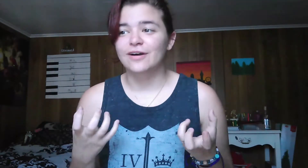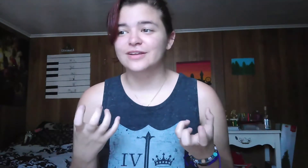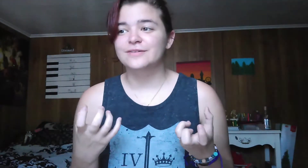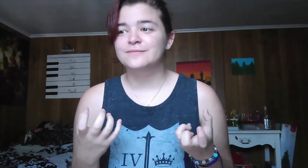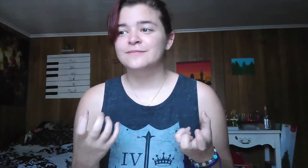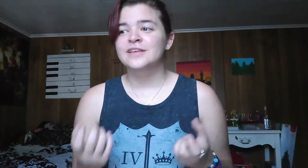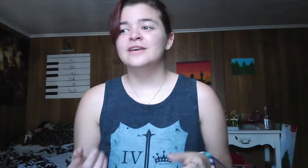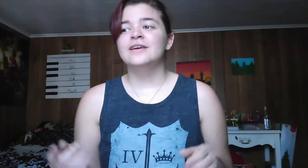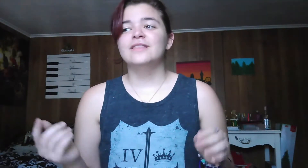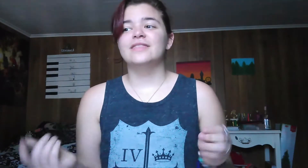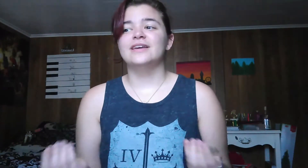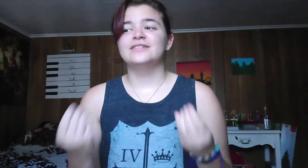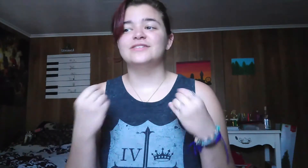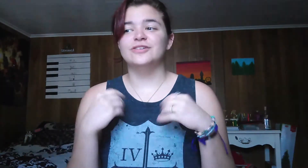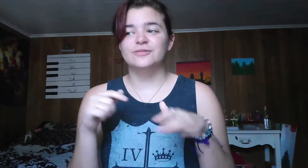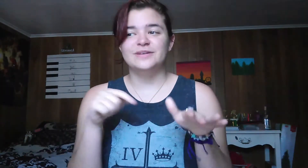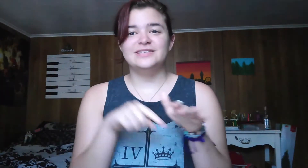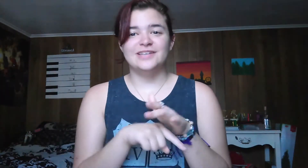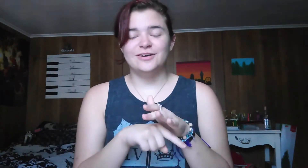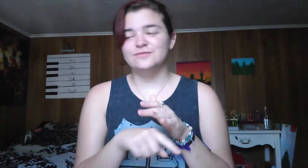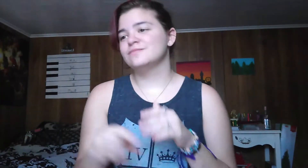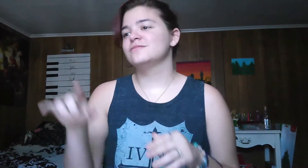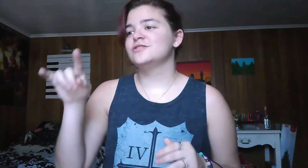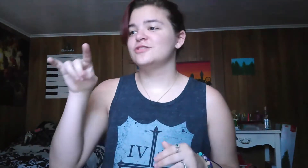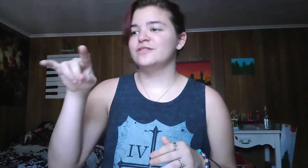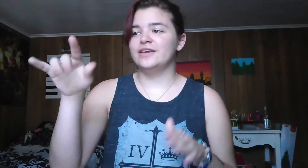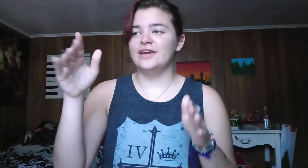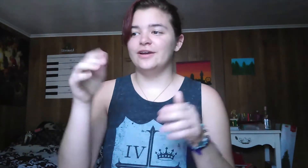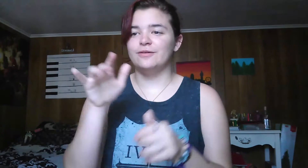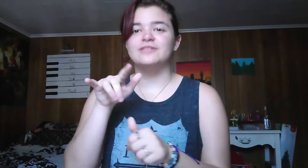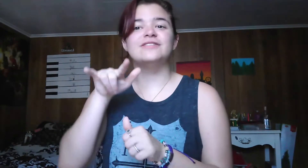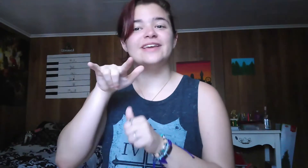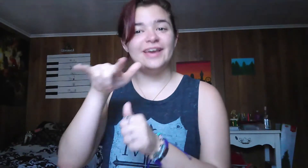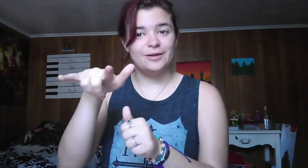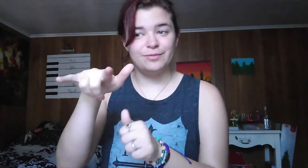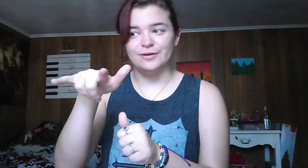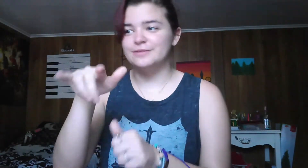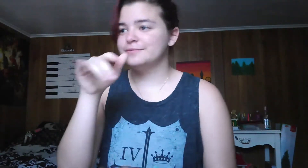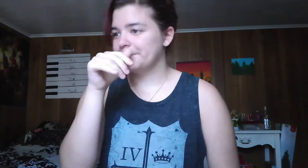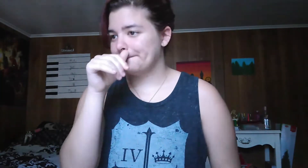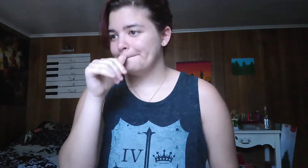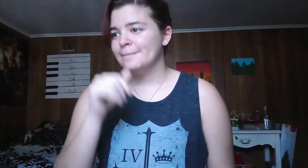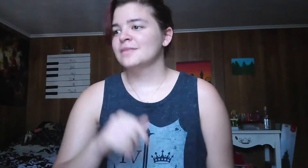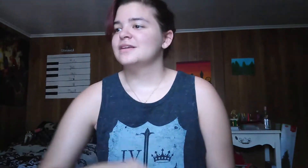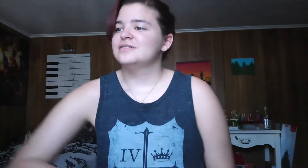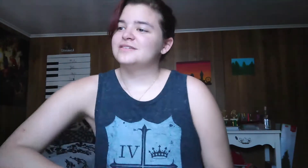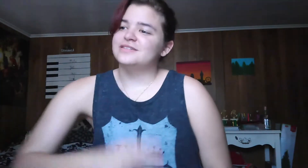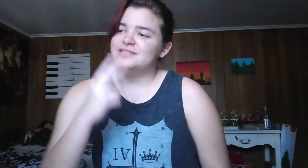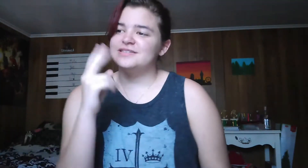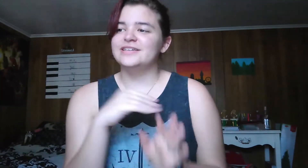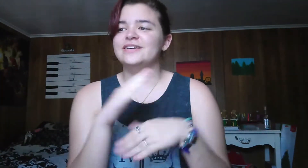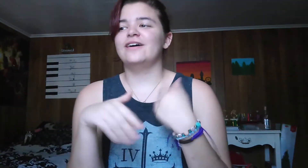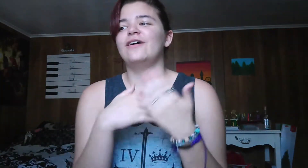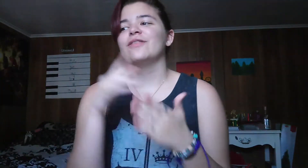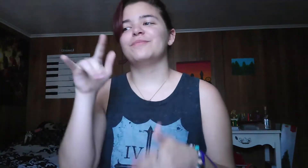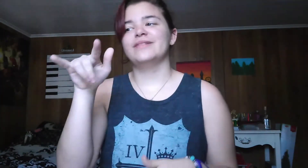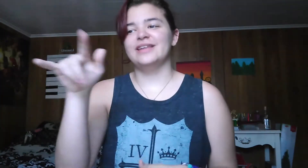wanted. They took me down to the airport to see all the